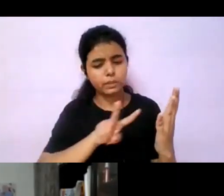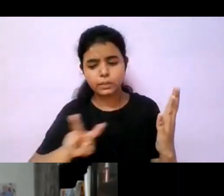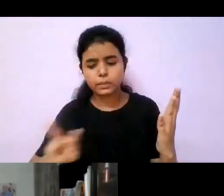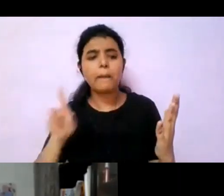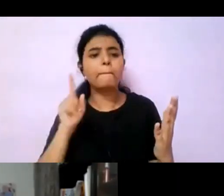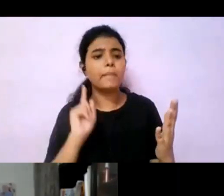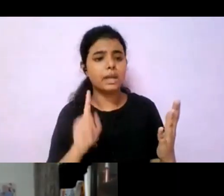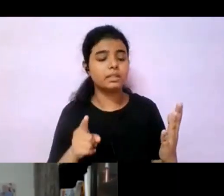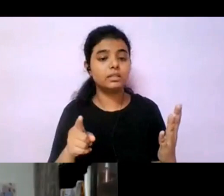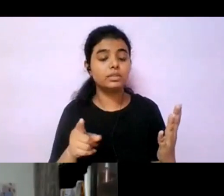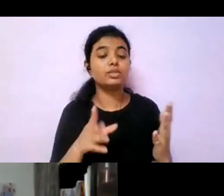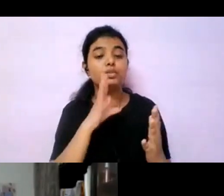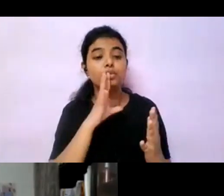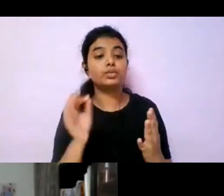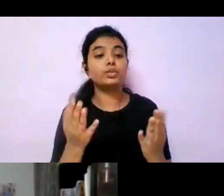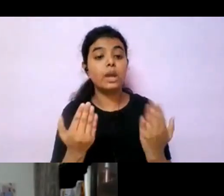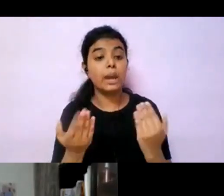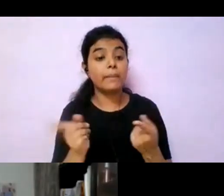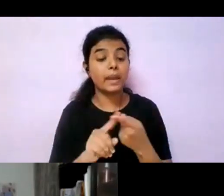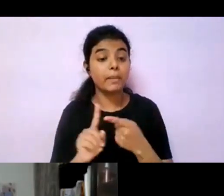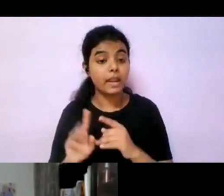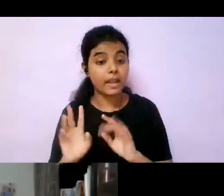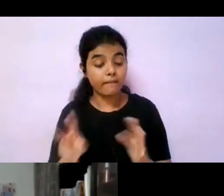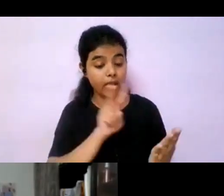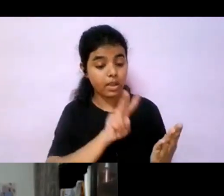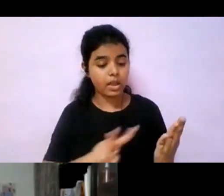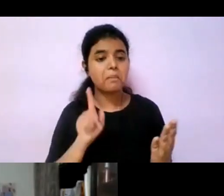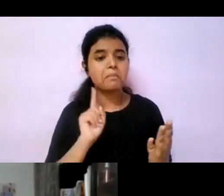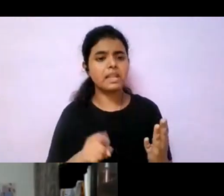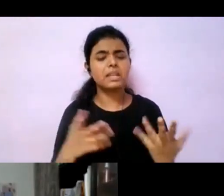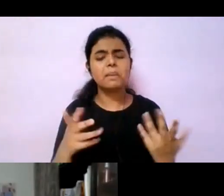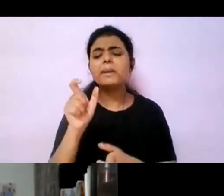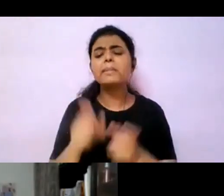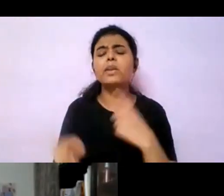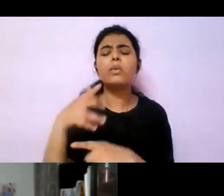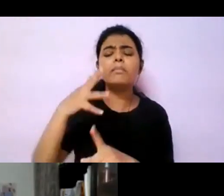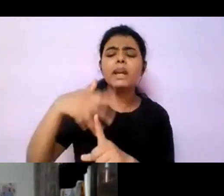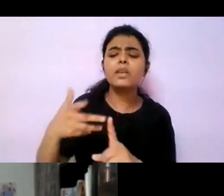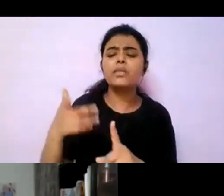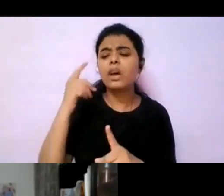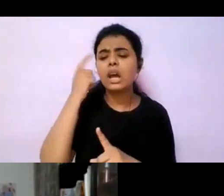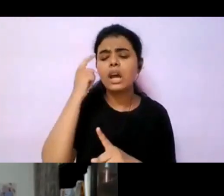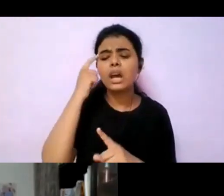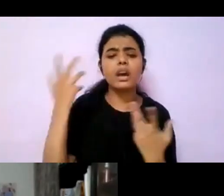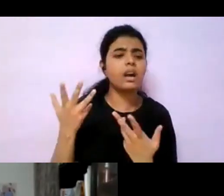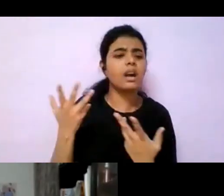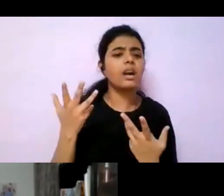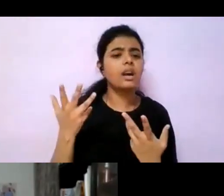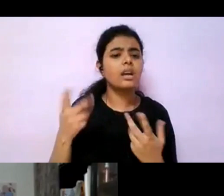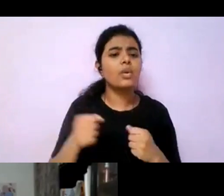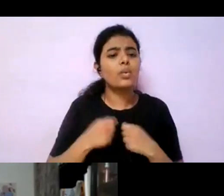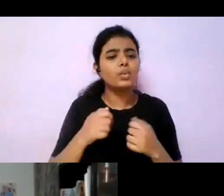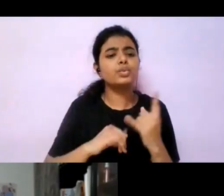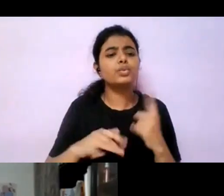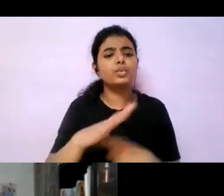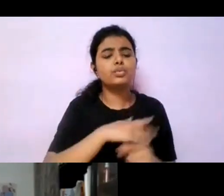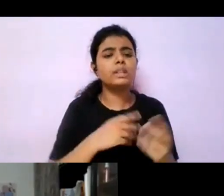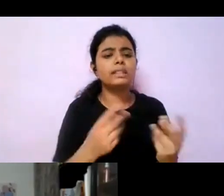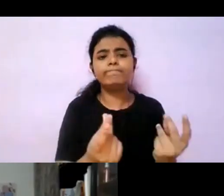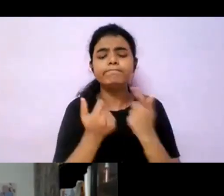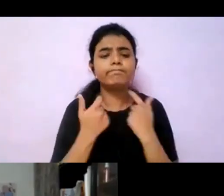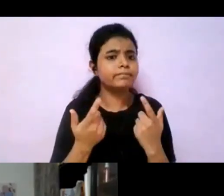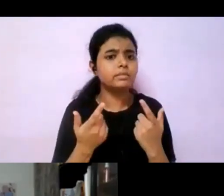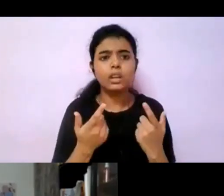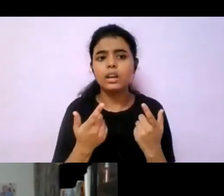possible reasons behind why people are responding. I think the tendency within our society is to go for a very quick,